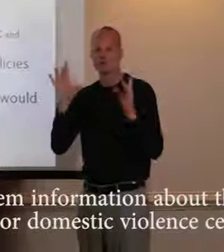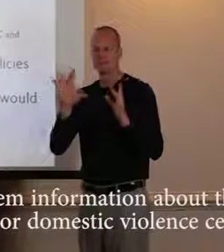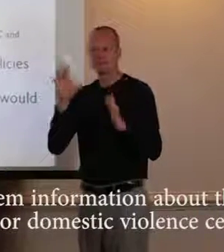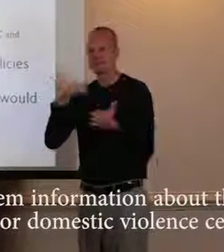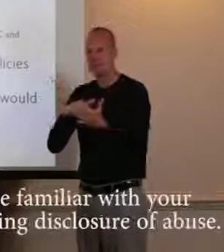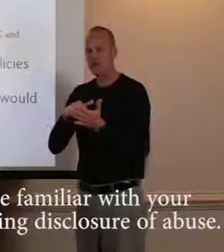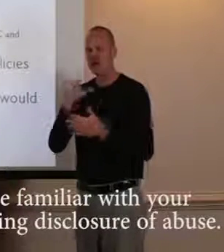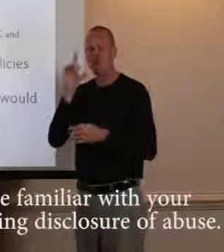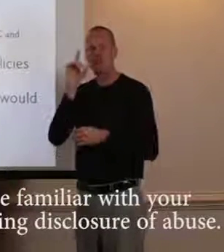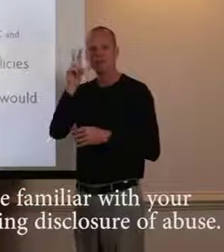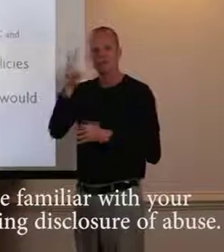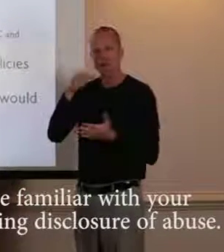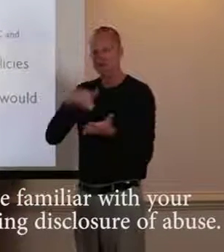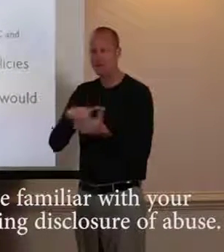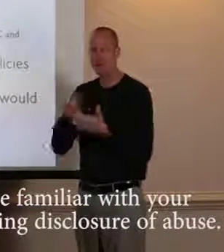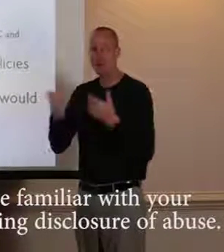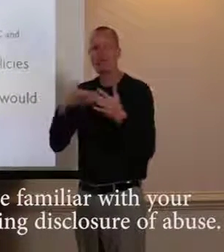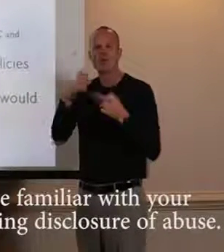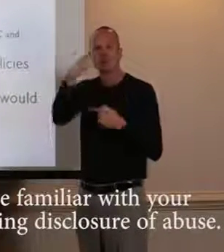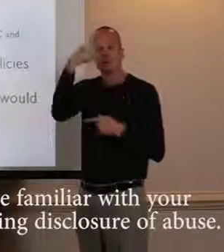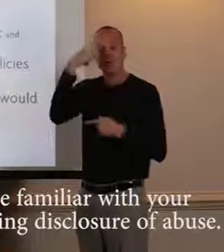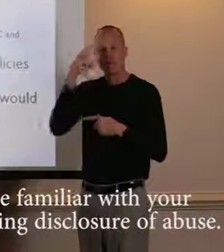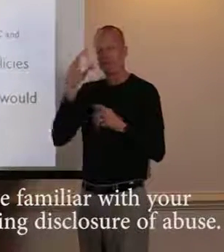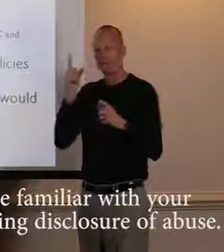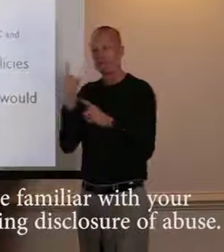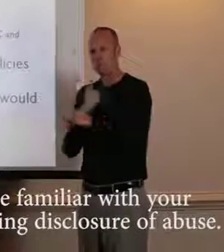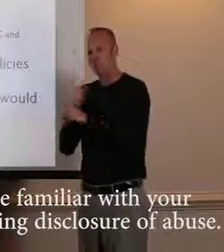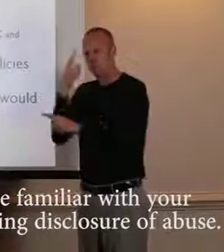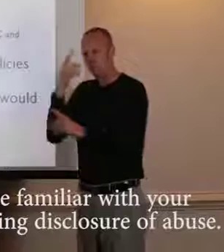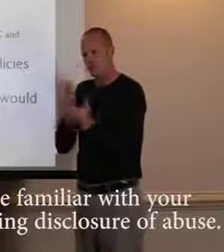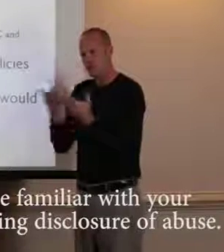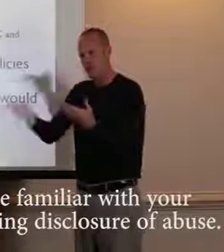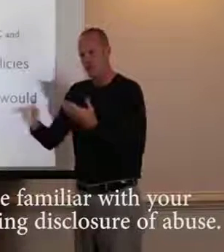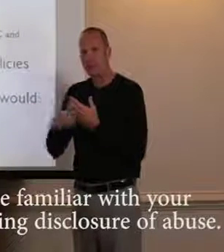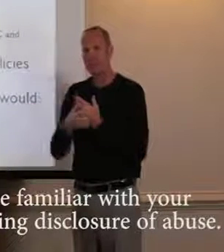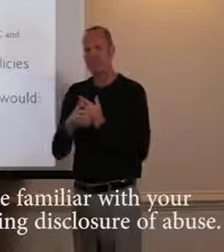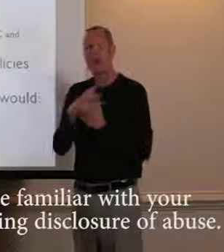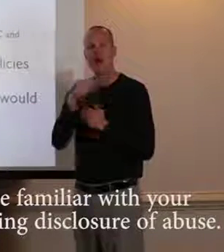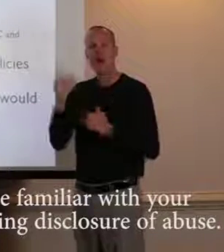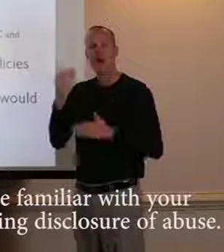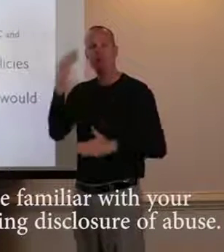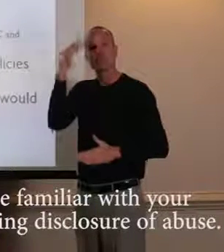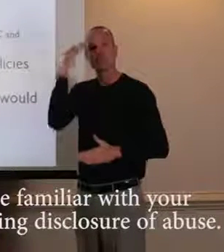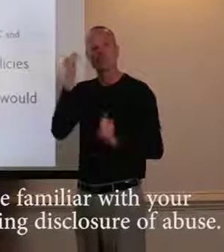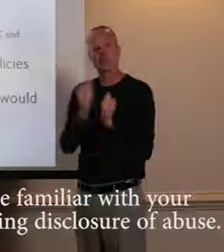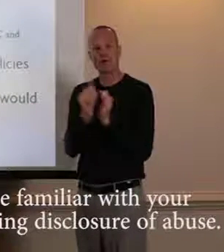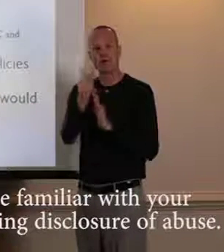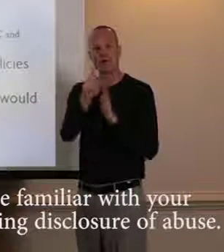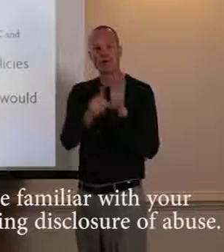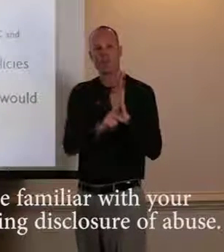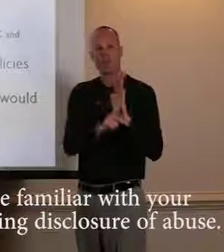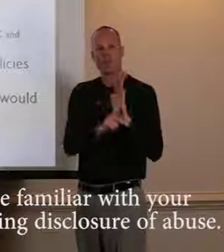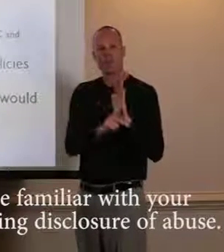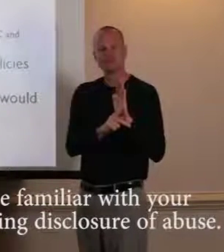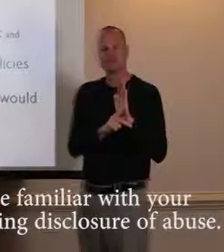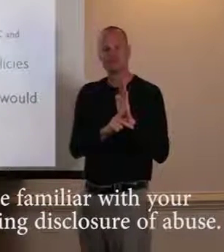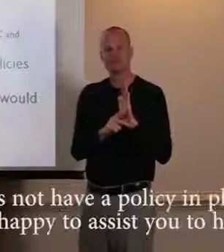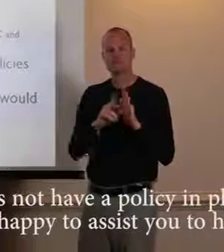Center, or whoever you see fit. And be familiar with your organization's policies regarding disclosure of abuse. And